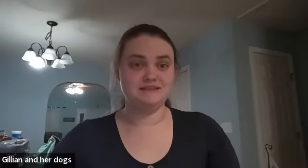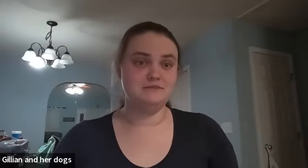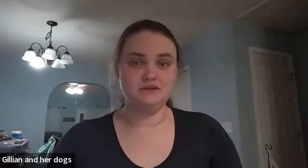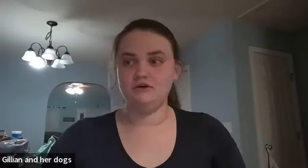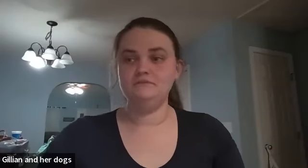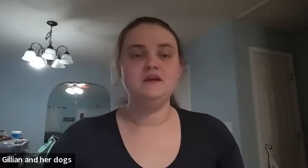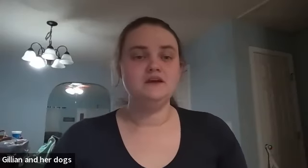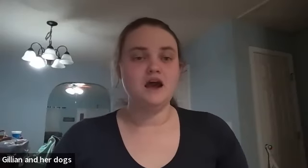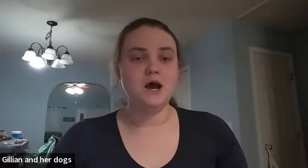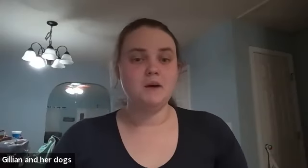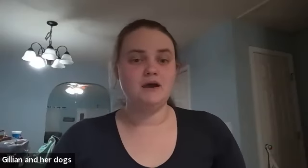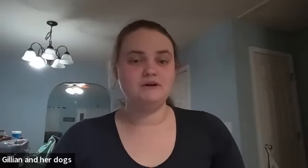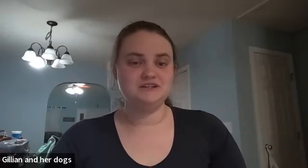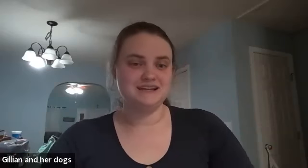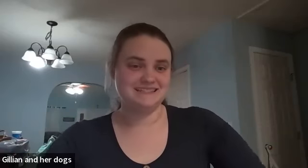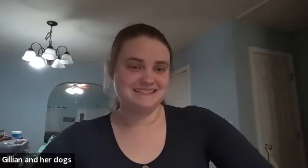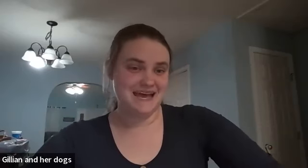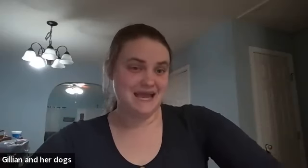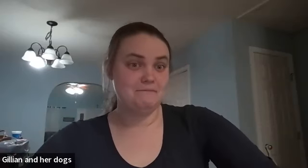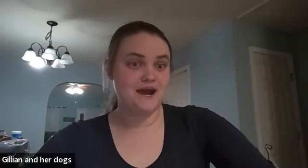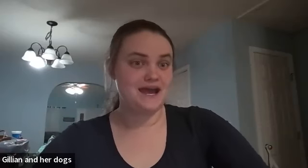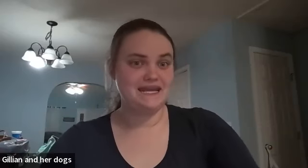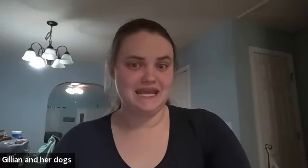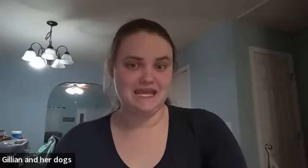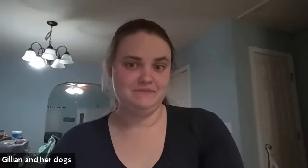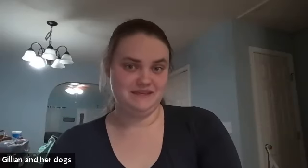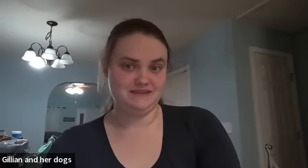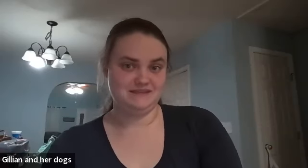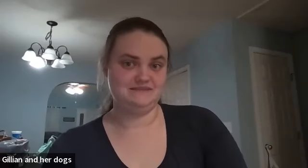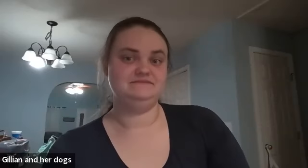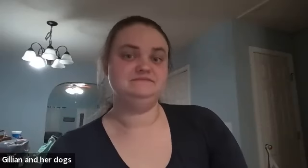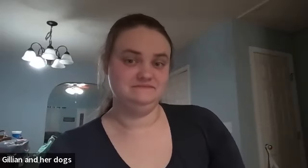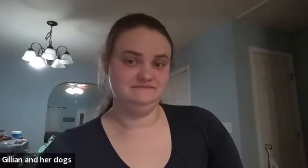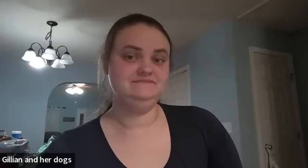sign it below. I want you guys to sign my name is.